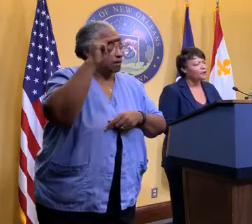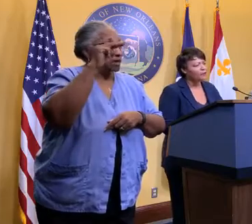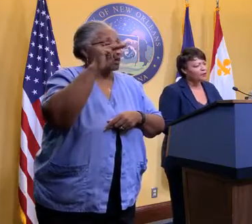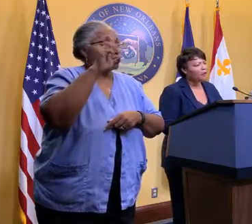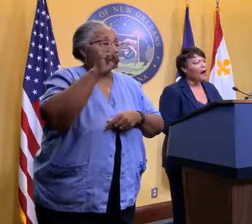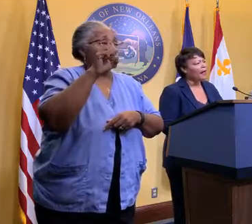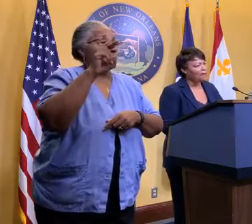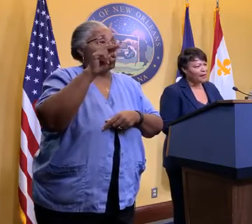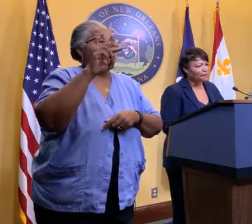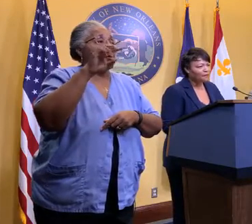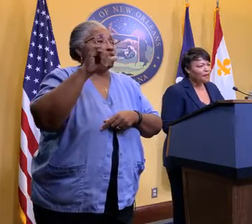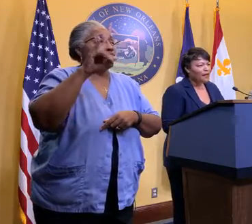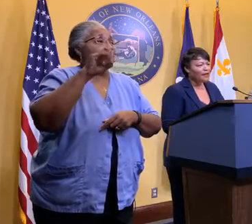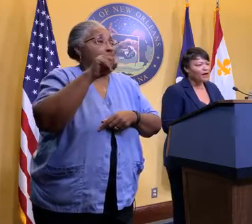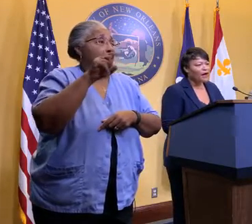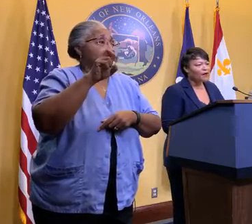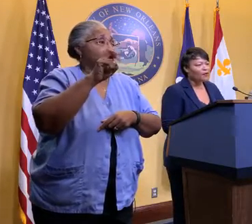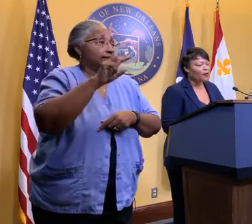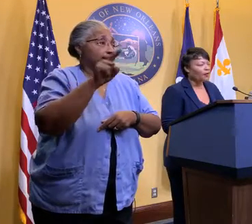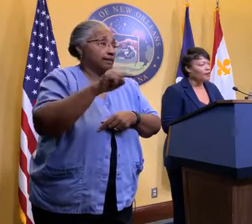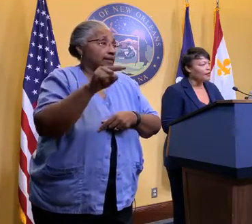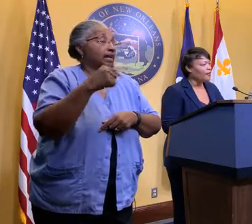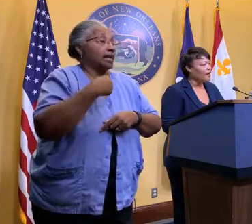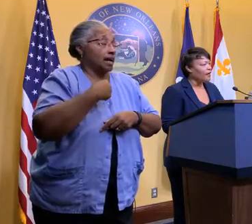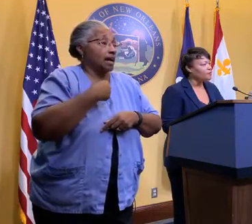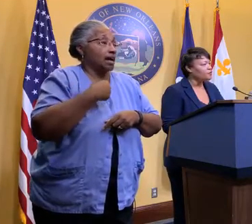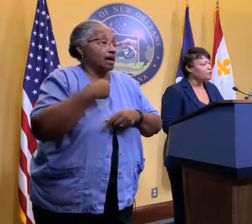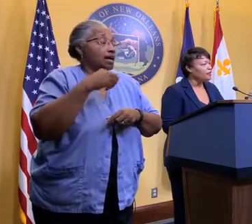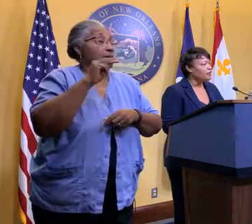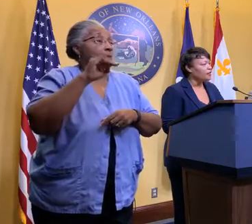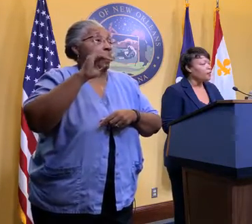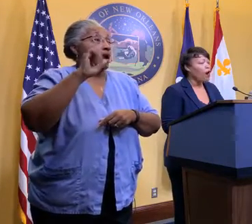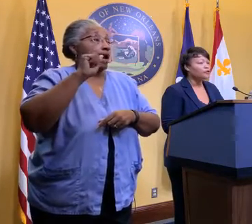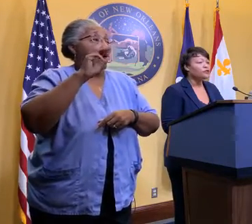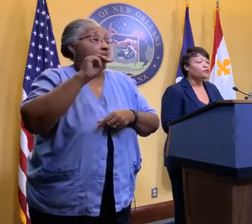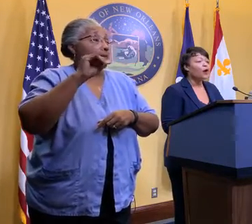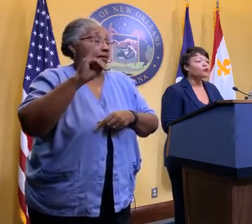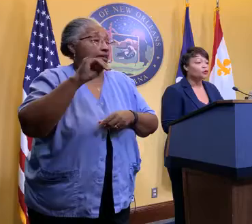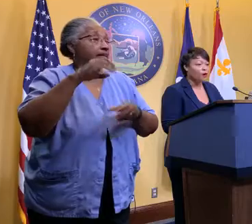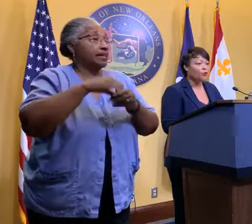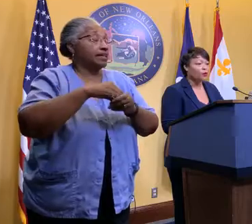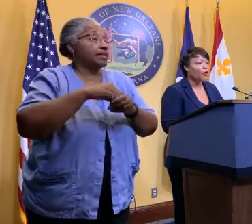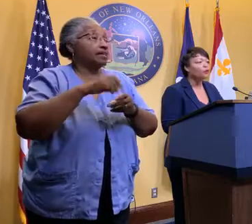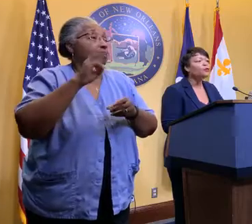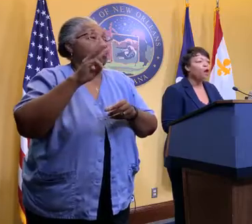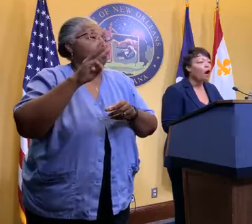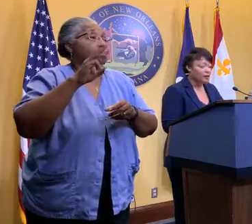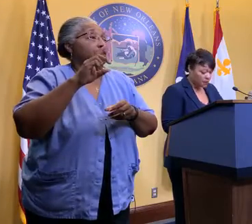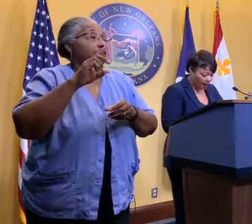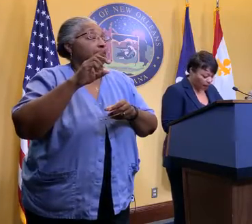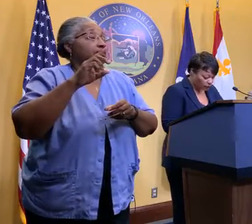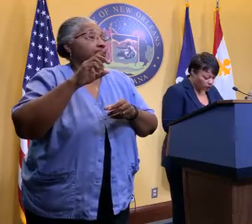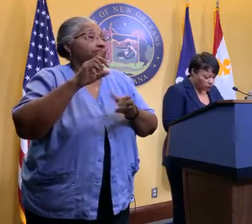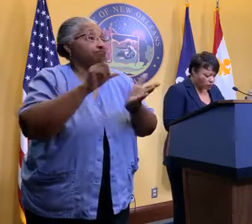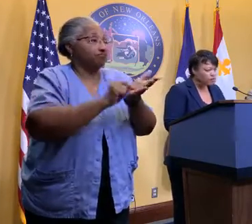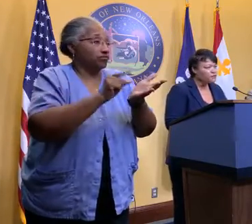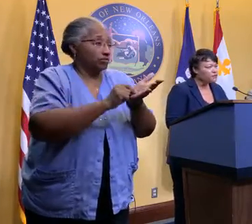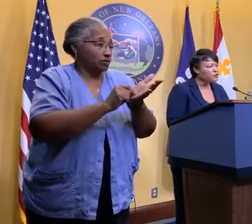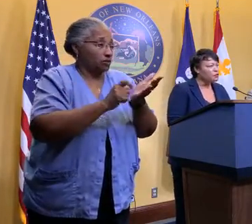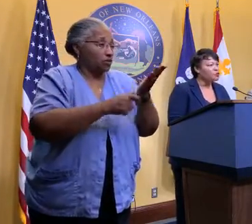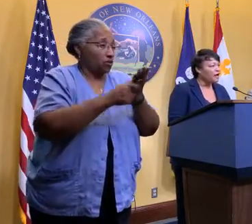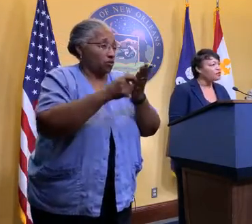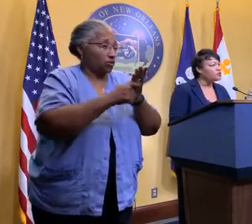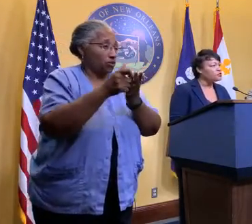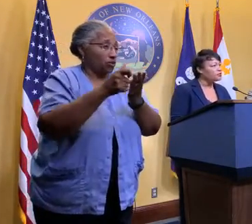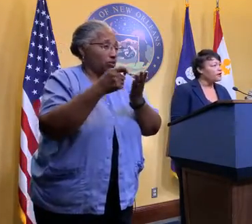brother mayor in Miami, and I were featured in a Washington Post article where we were talking about